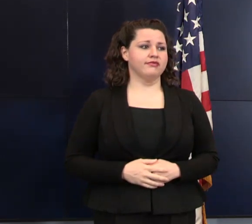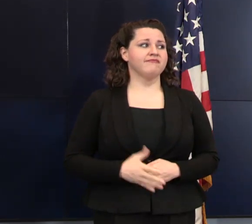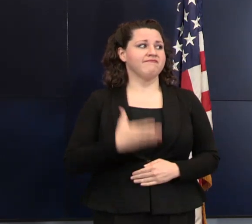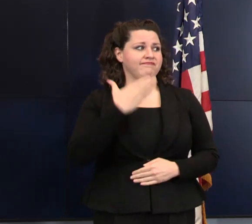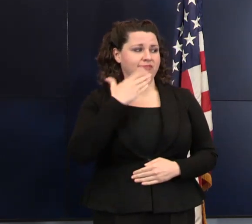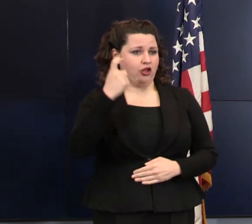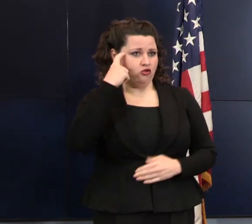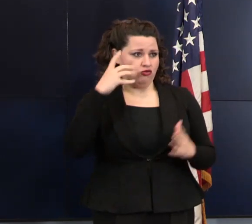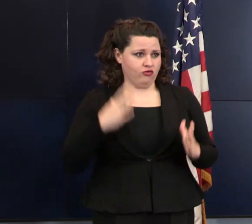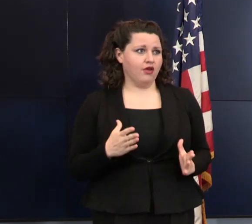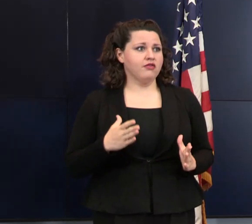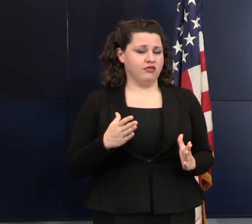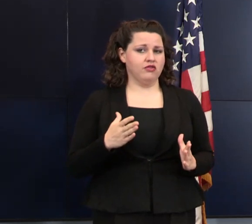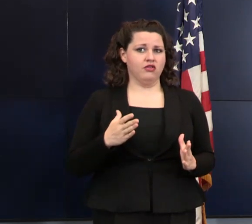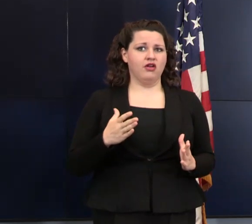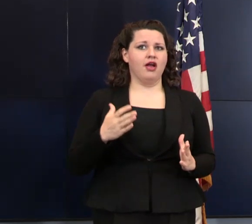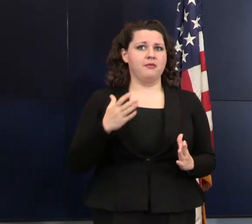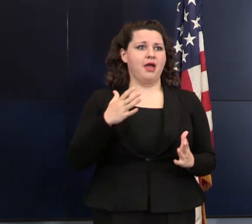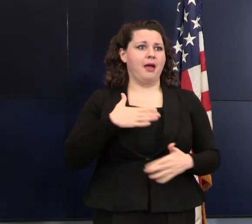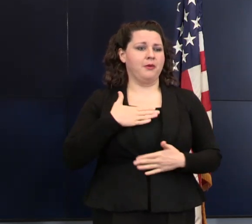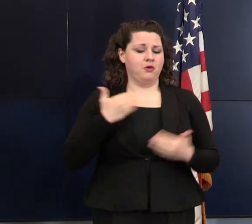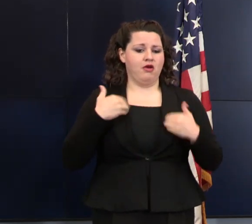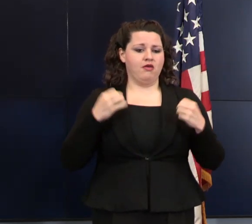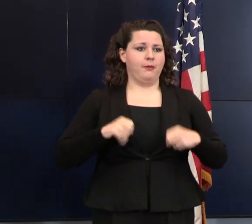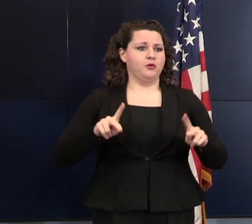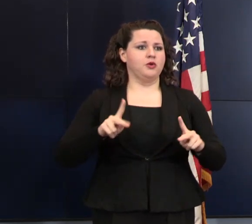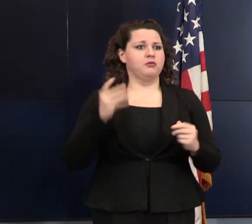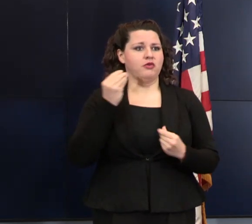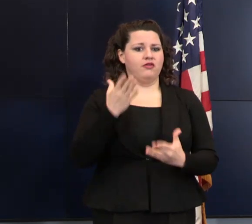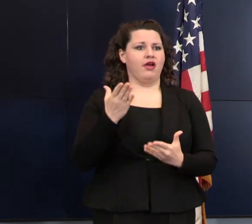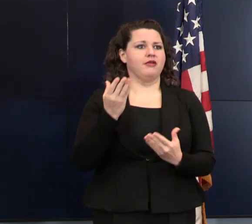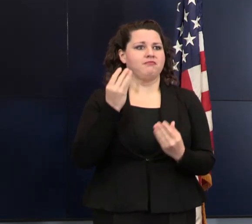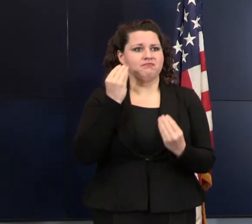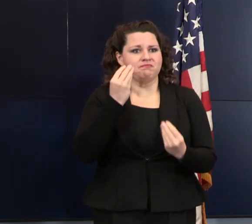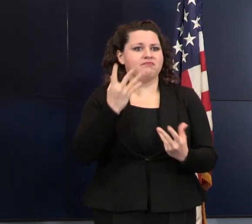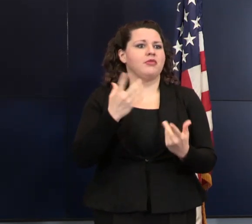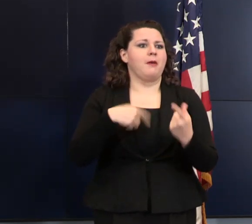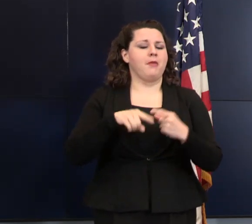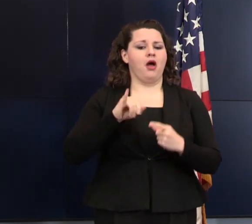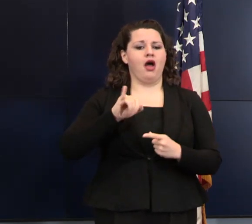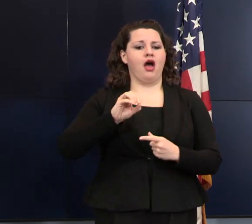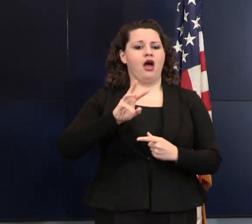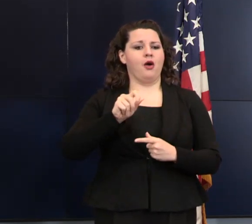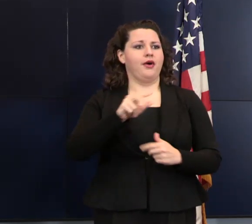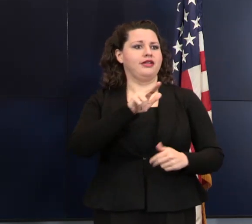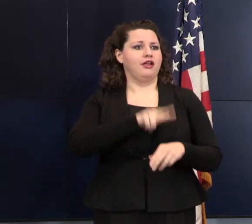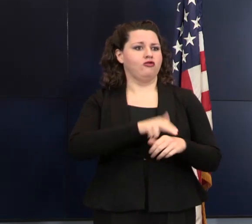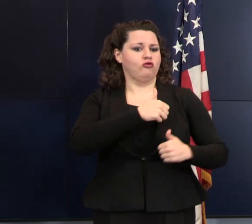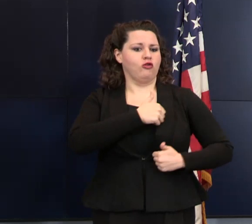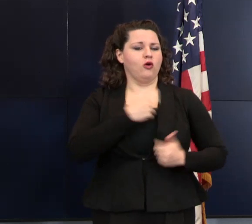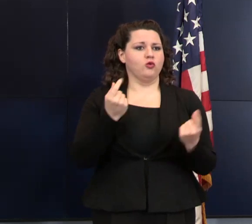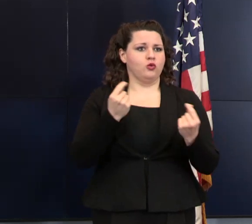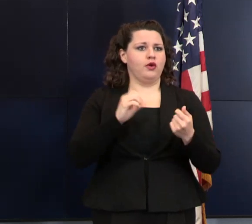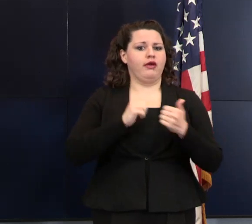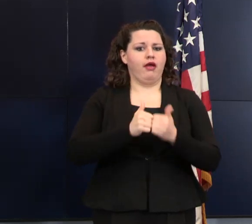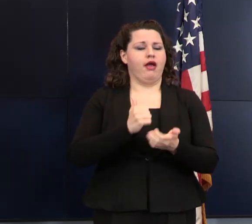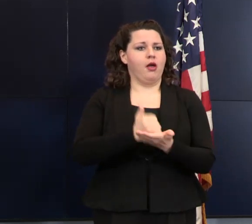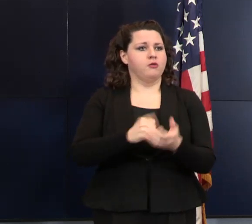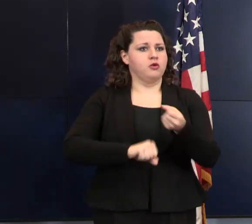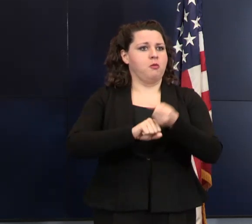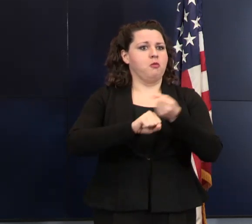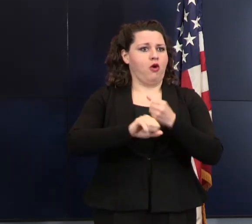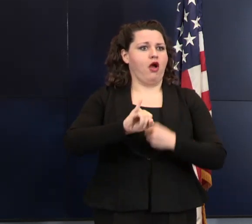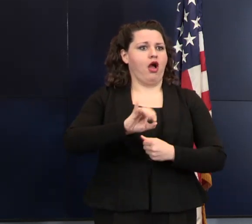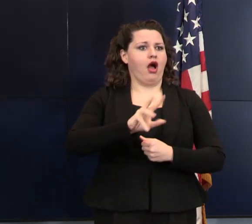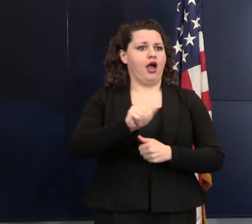Thank you, Governor Reynolds, for the opportunity to provide an update on what the Iowa National Guard is doing to support the people of Iowa as we work collectively with